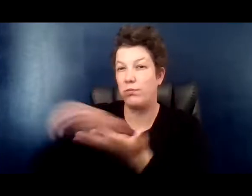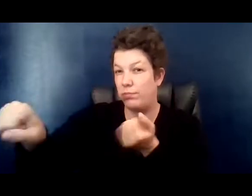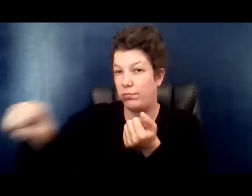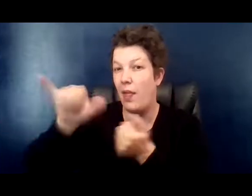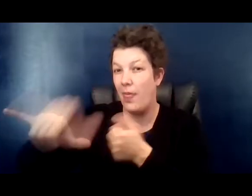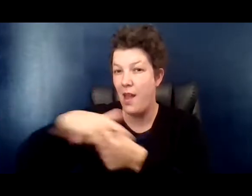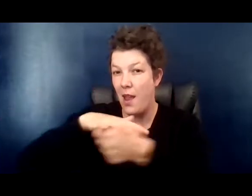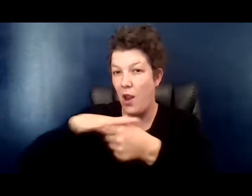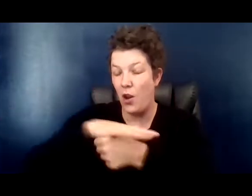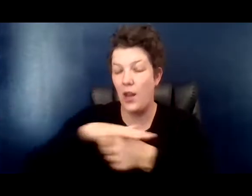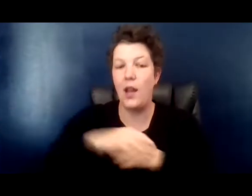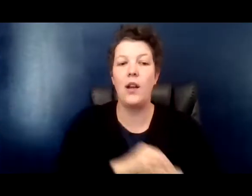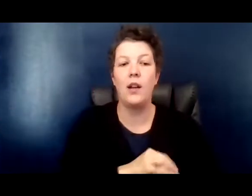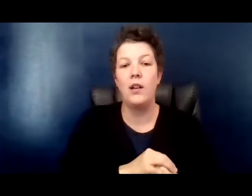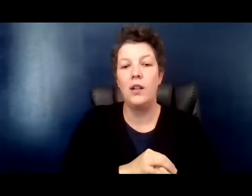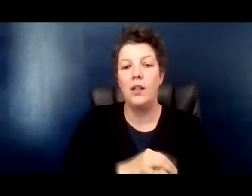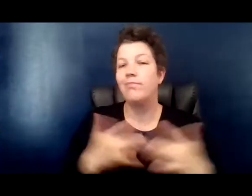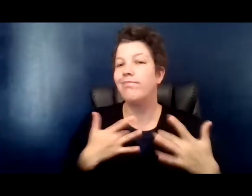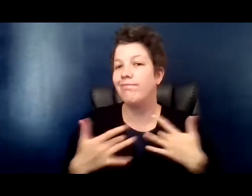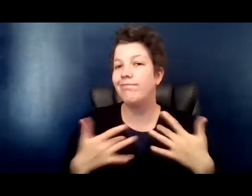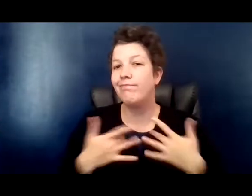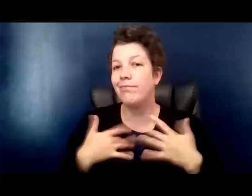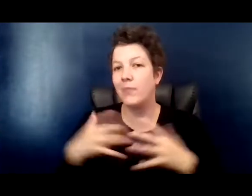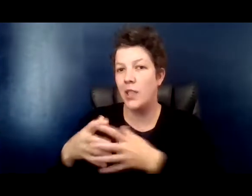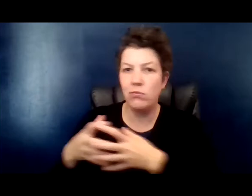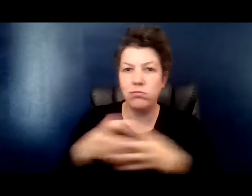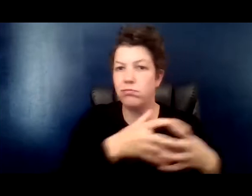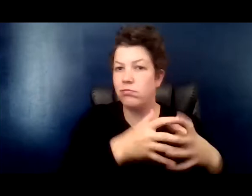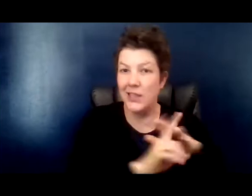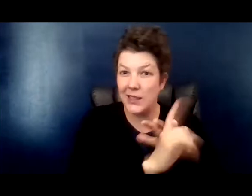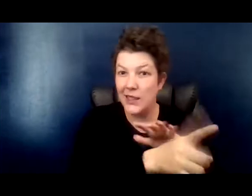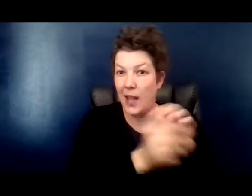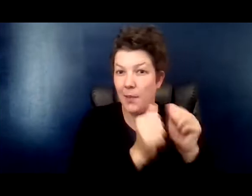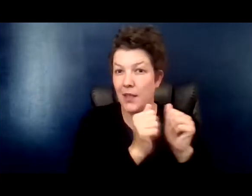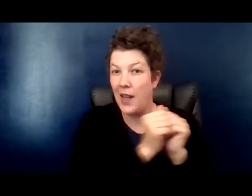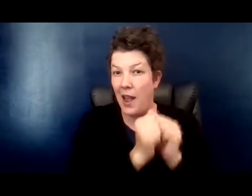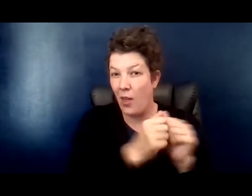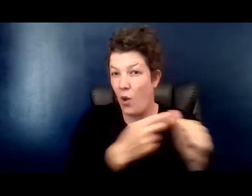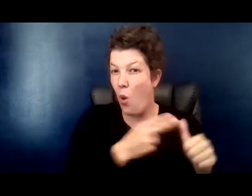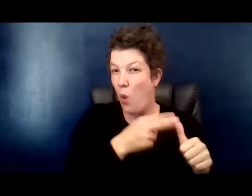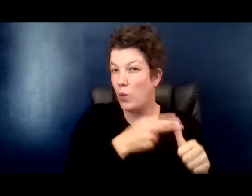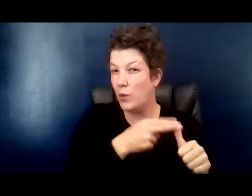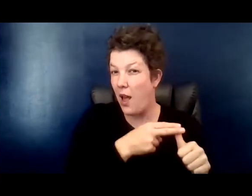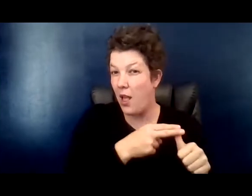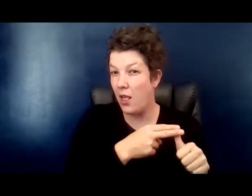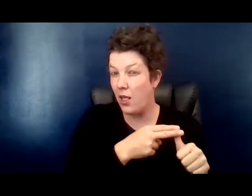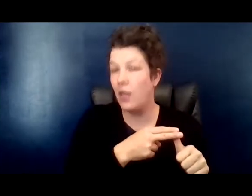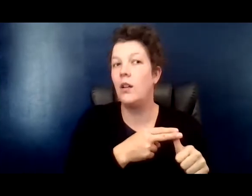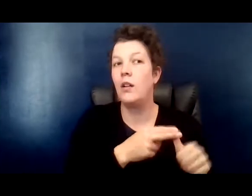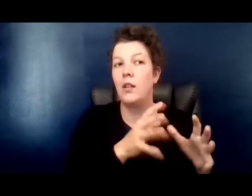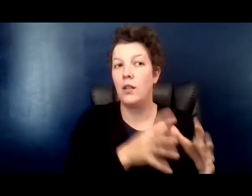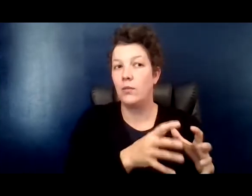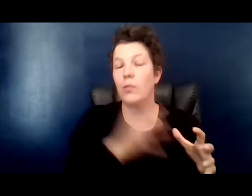to do, which is the right thing, which is to test. Those people are in a hotel and they're going to be moved to another healthcare